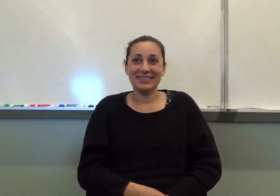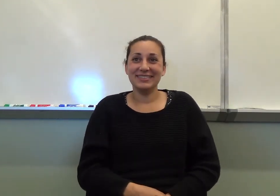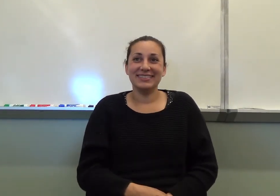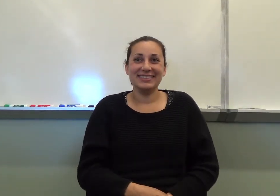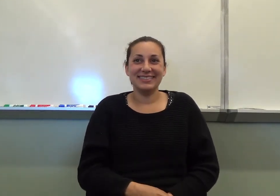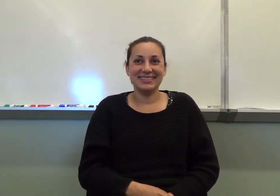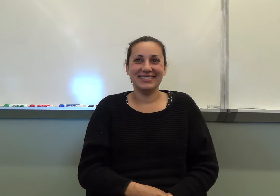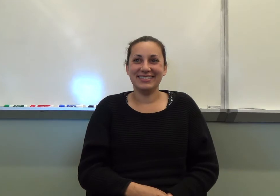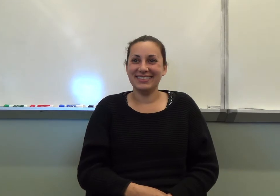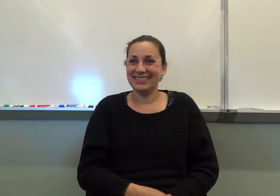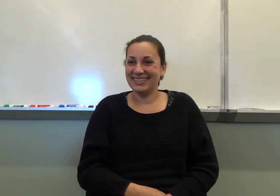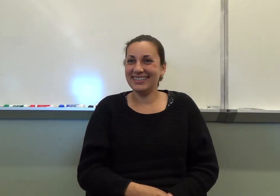This is 8.2.